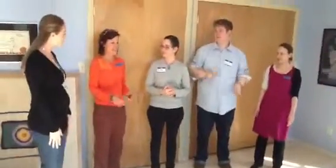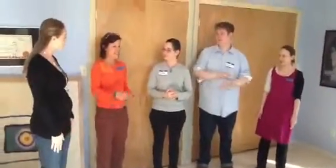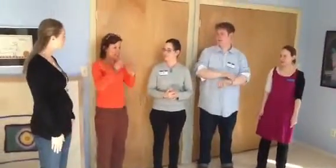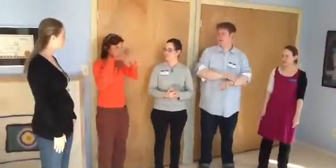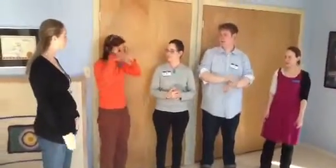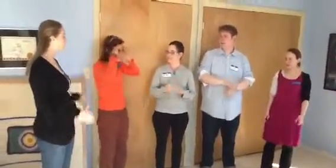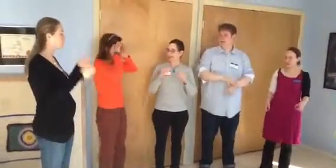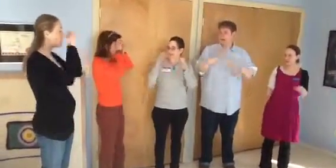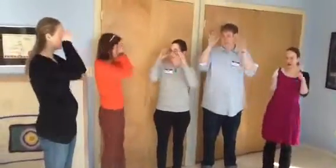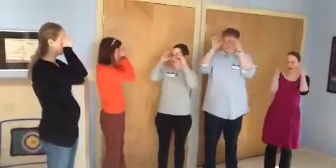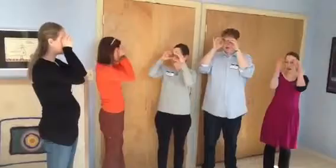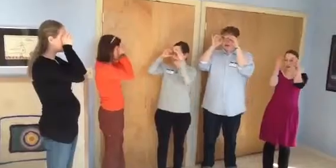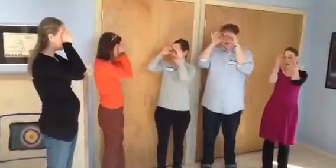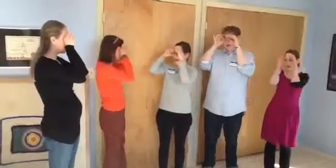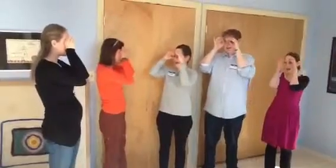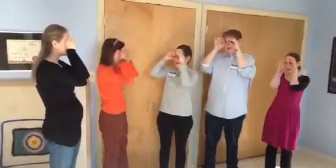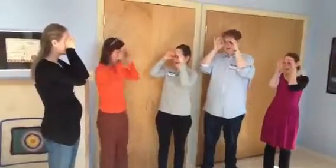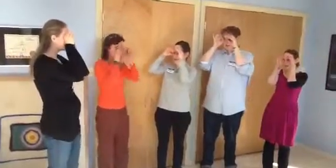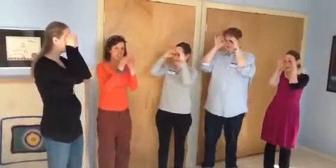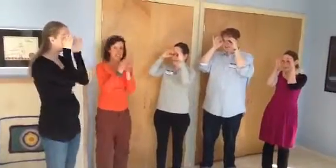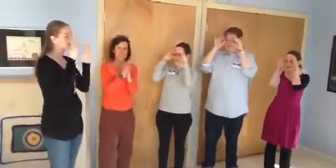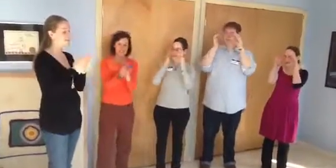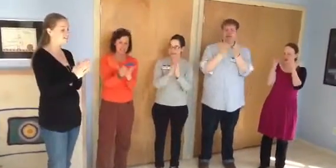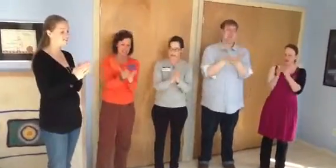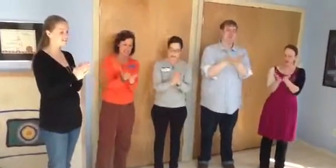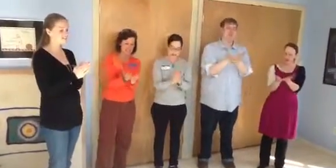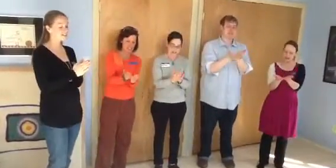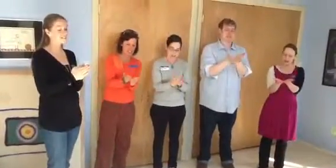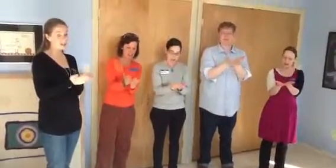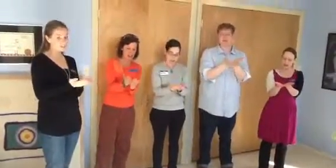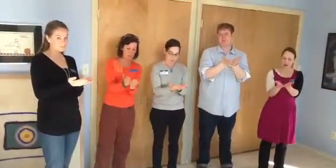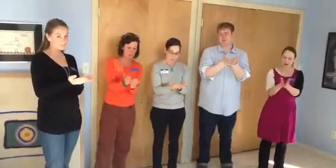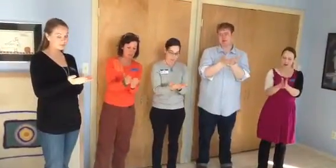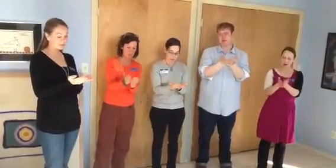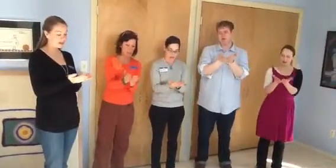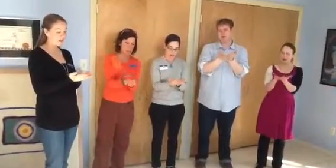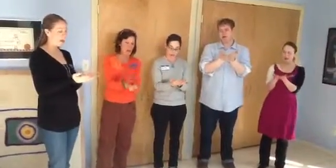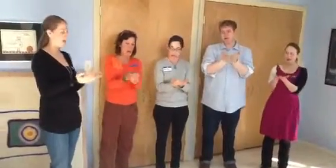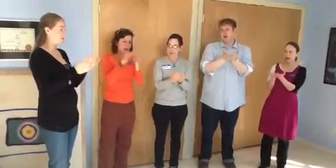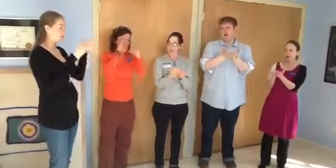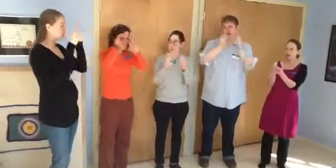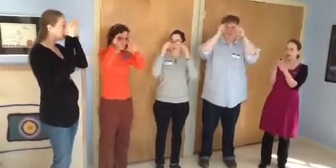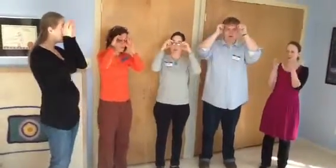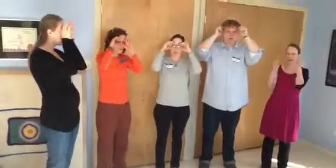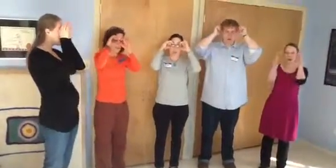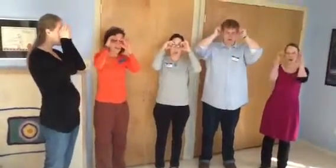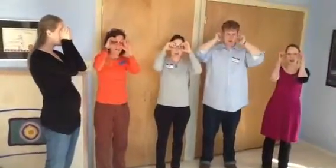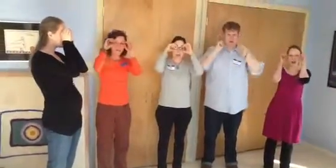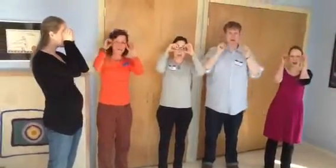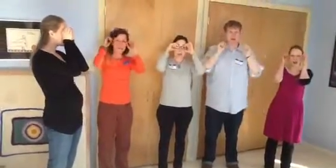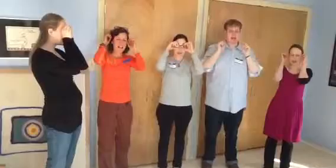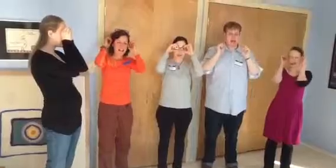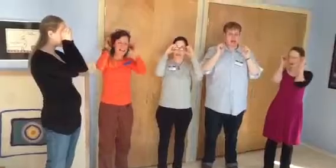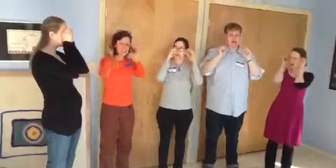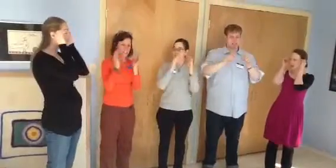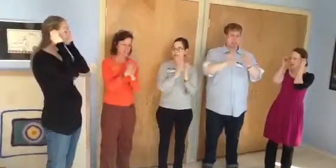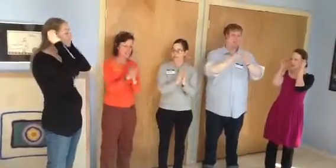Sure. Okay. I'll go. These are my glasses. This is my book. I put on my glasses